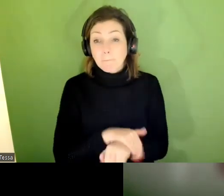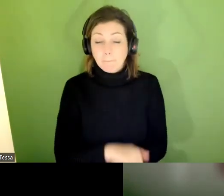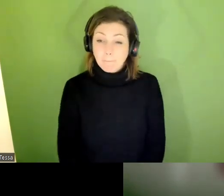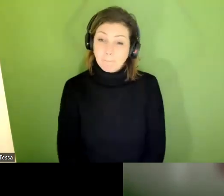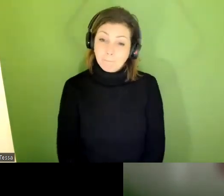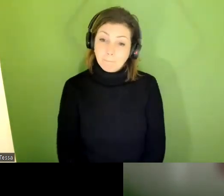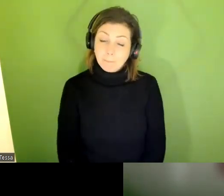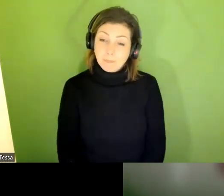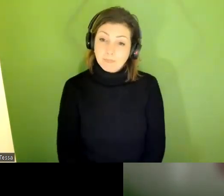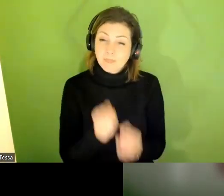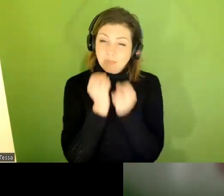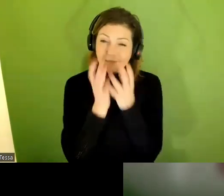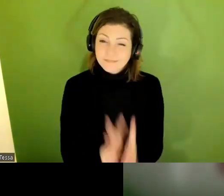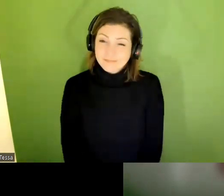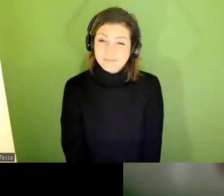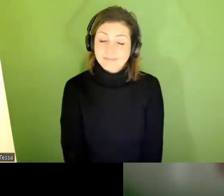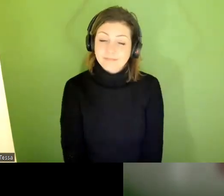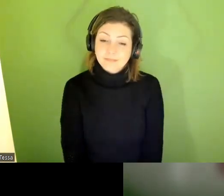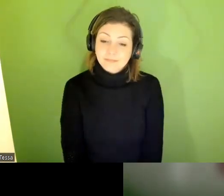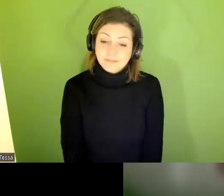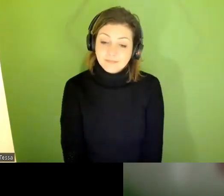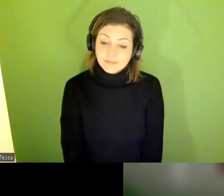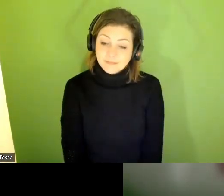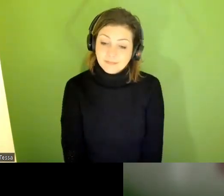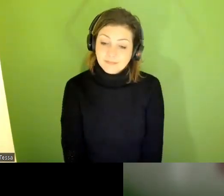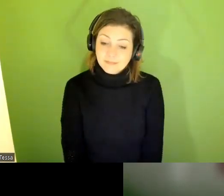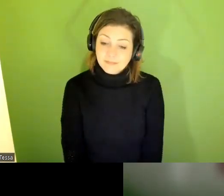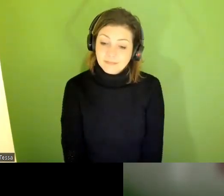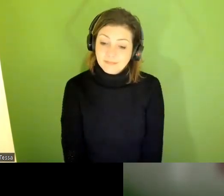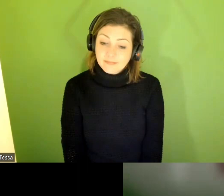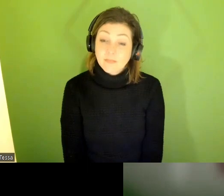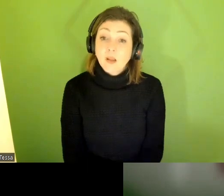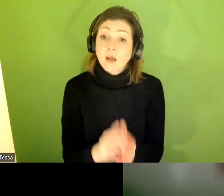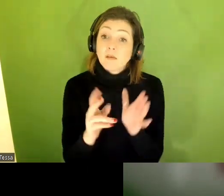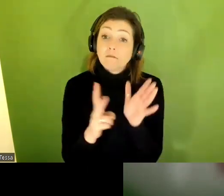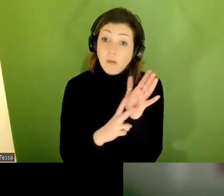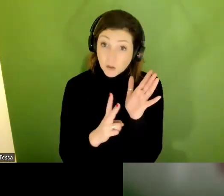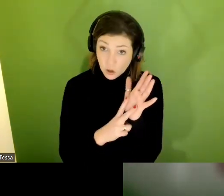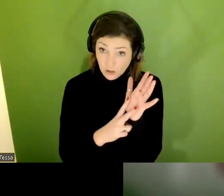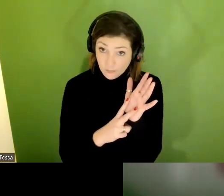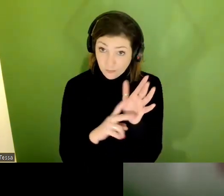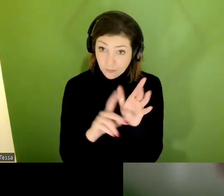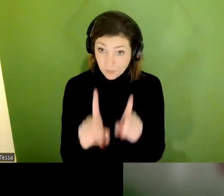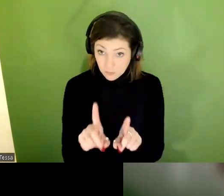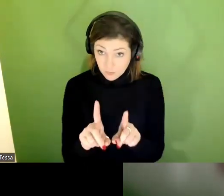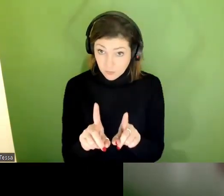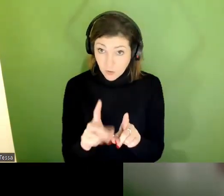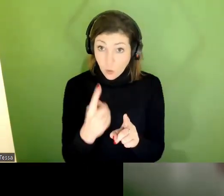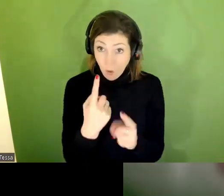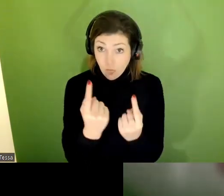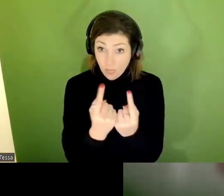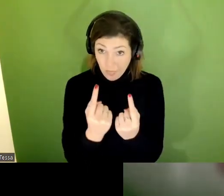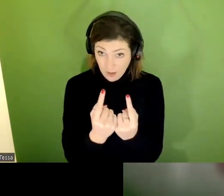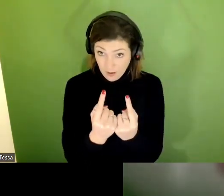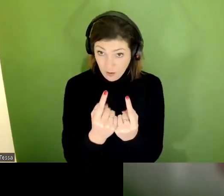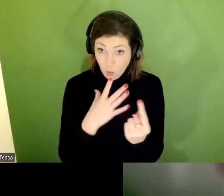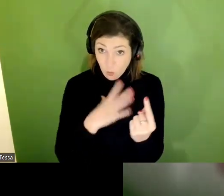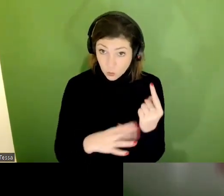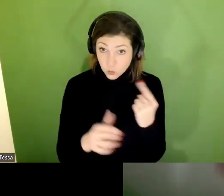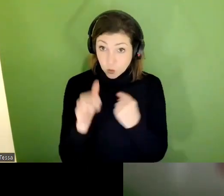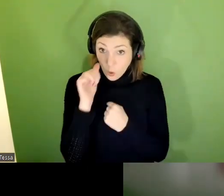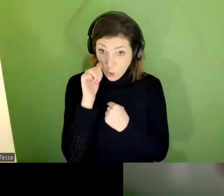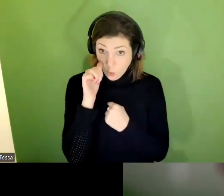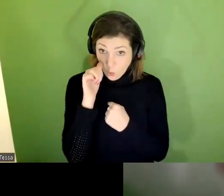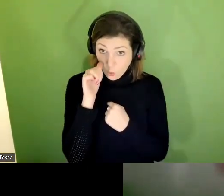would be fabulous. So, Varsha, I think one of the things that I think people always want to know, and particularly